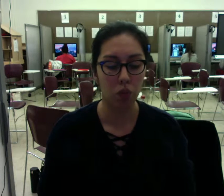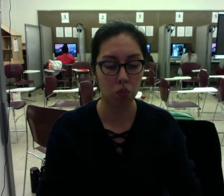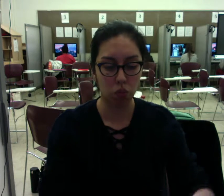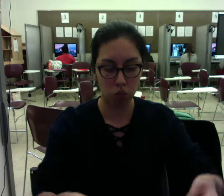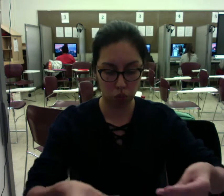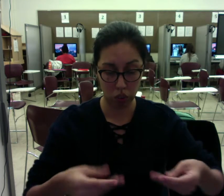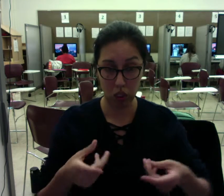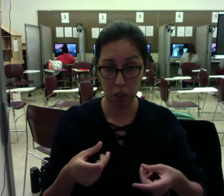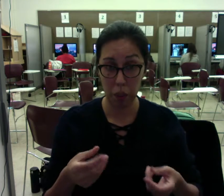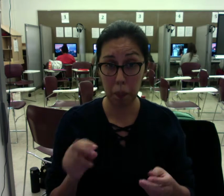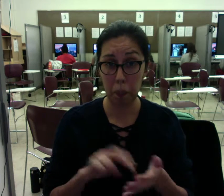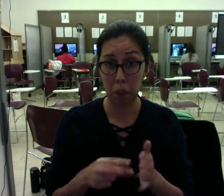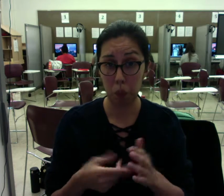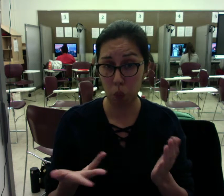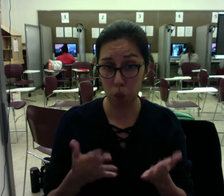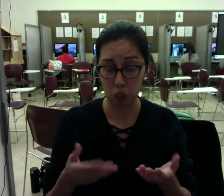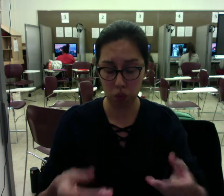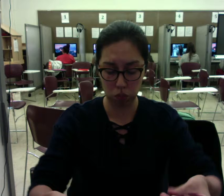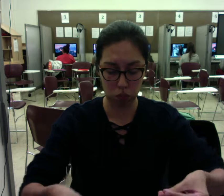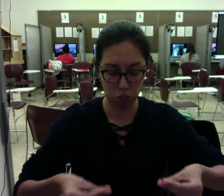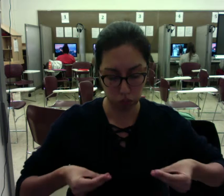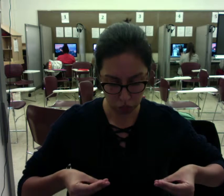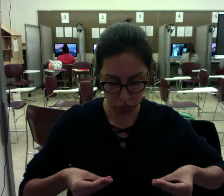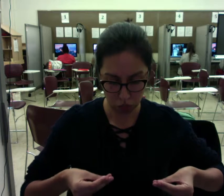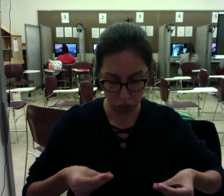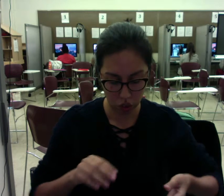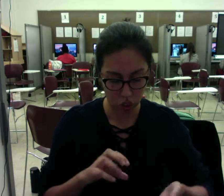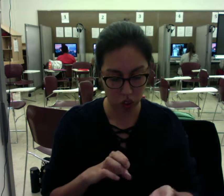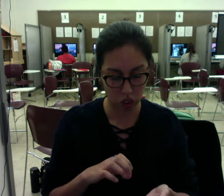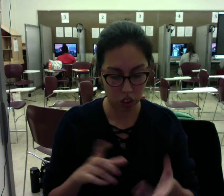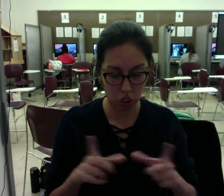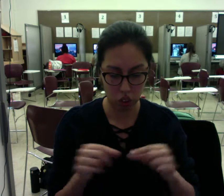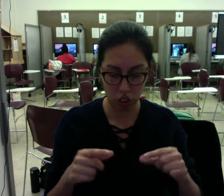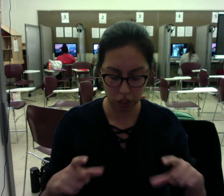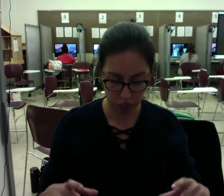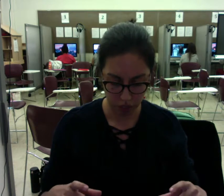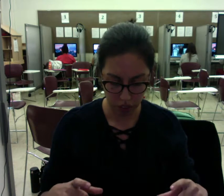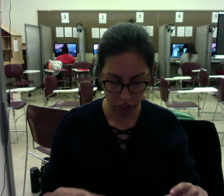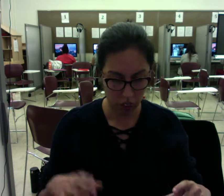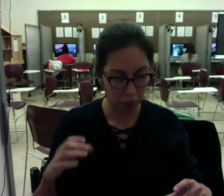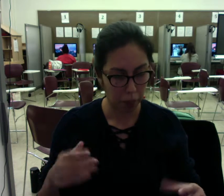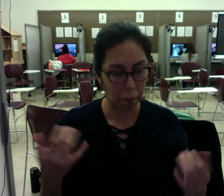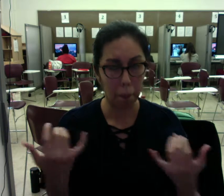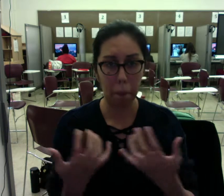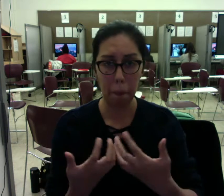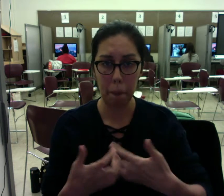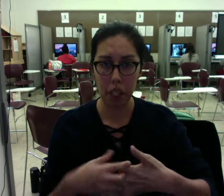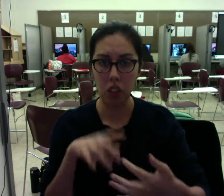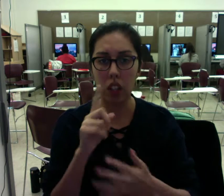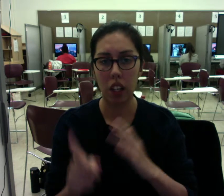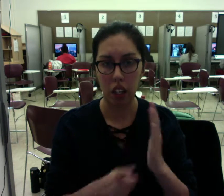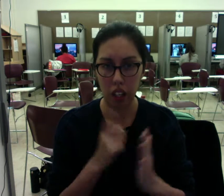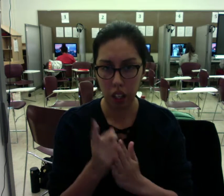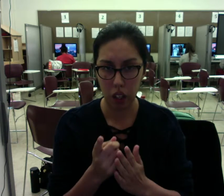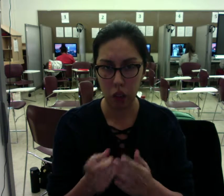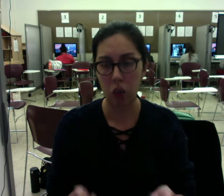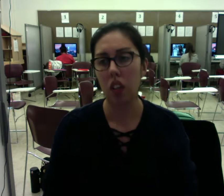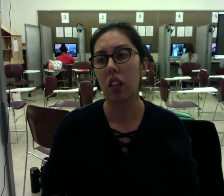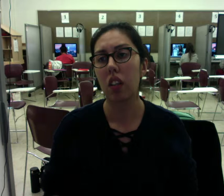check that needed to be or matches up to what all of the employees have done. After that, someone is usually delegated to tear